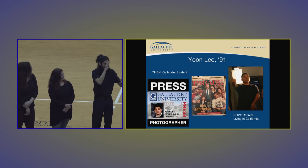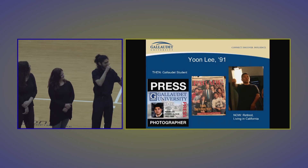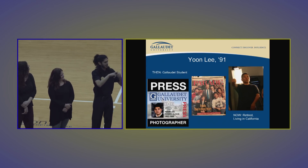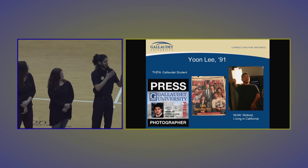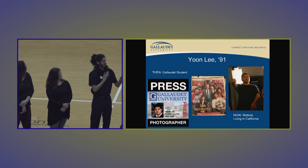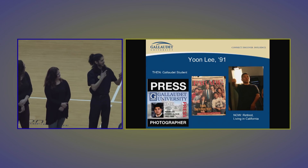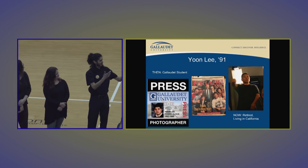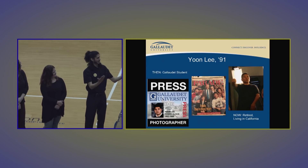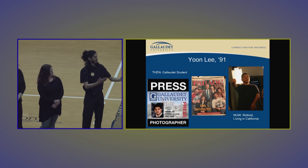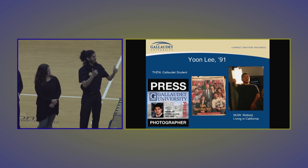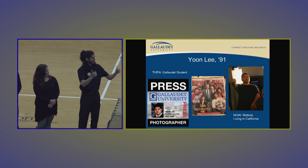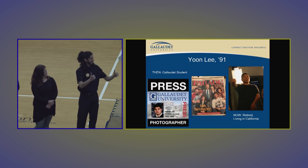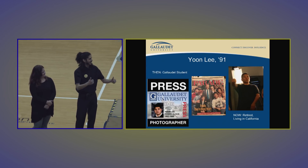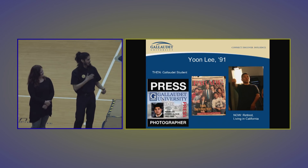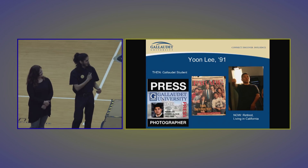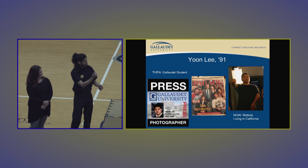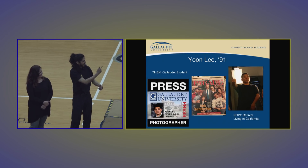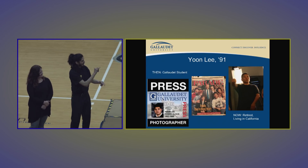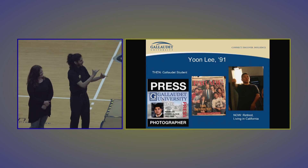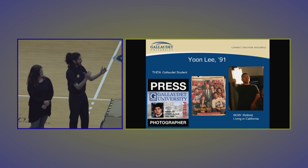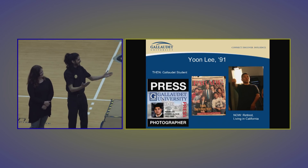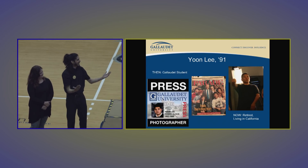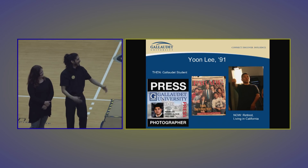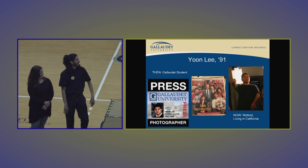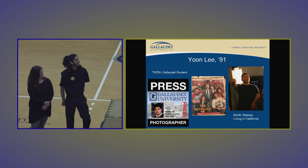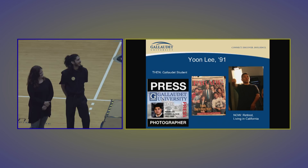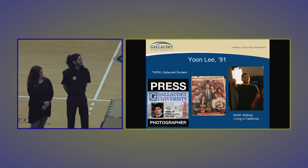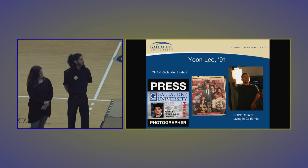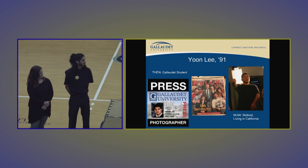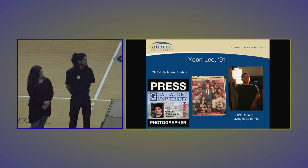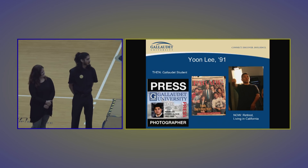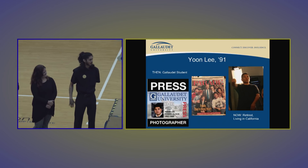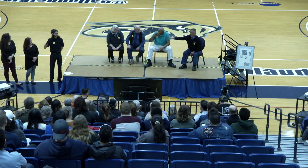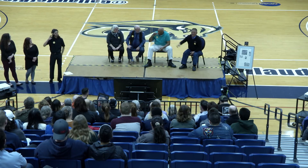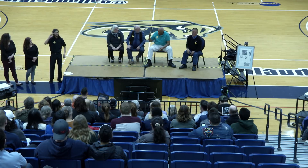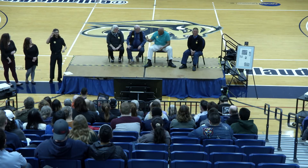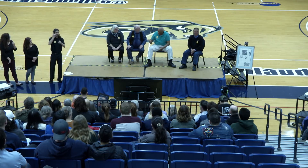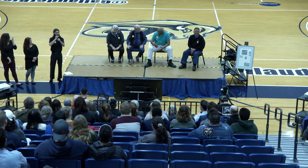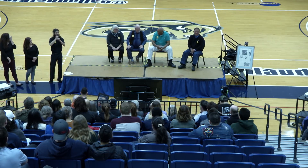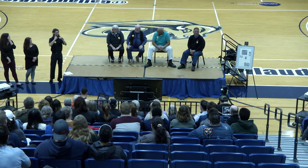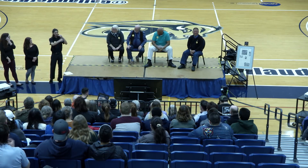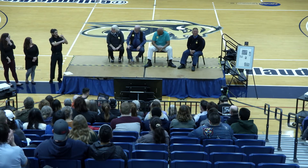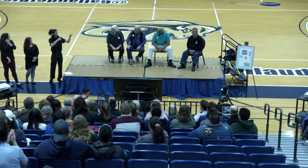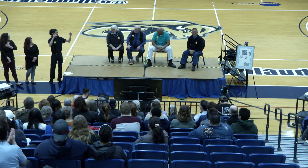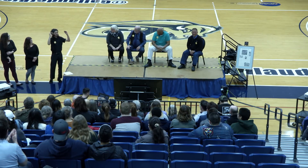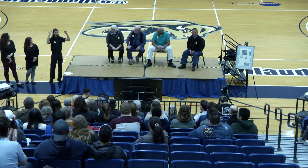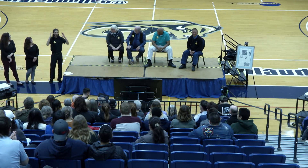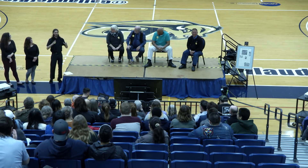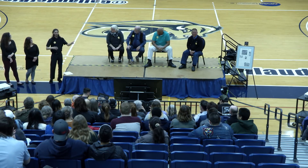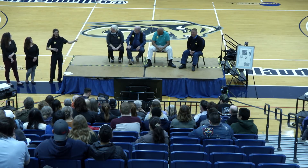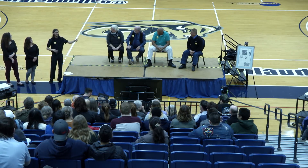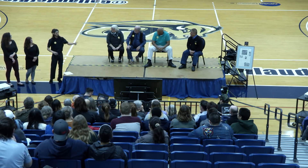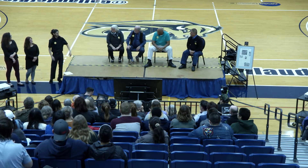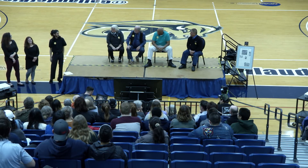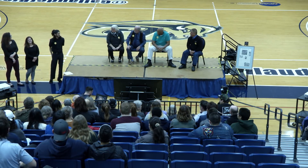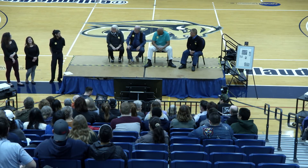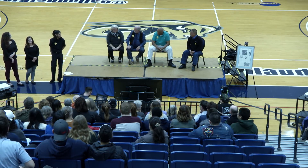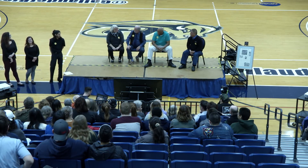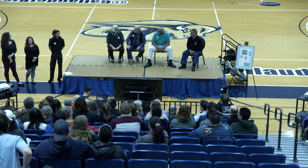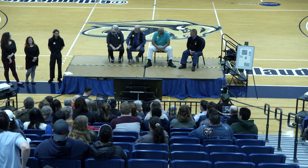He's a tough man to get a hold of. We're very happy that you're here today and everyone else as well. That's my former student. At